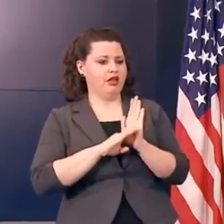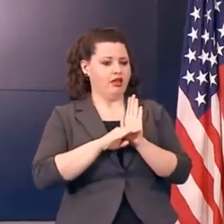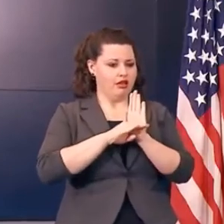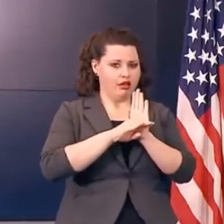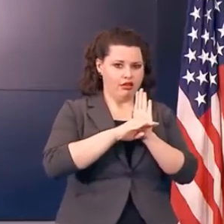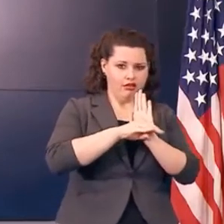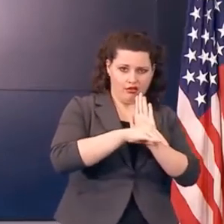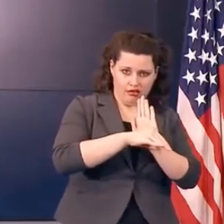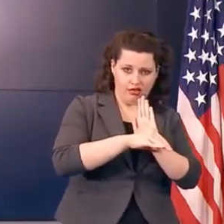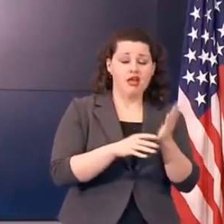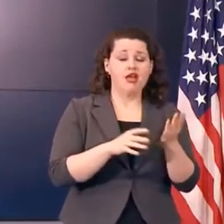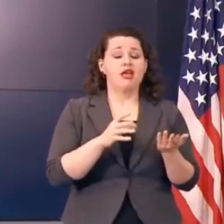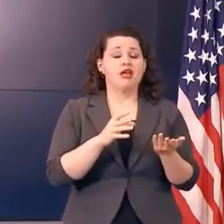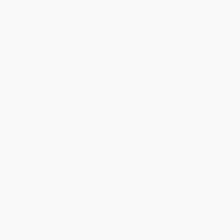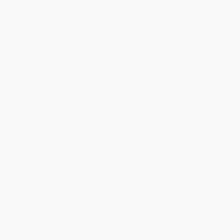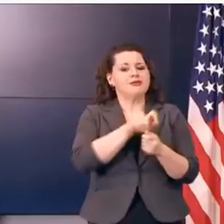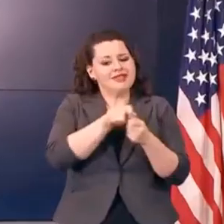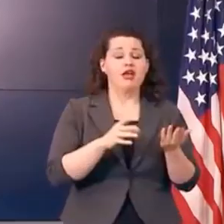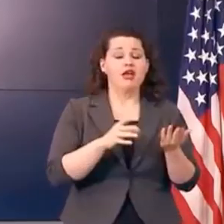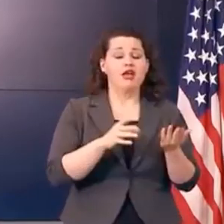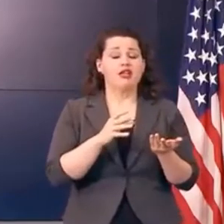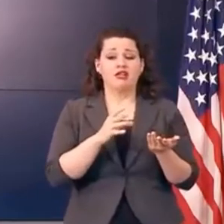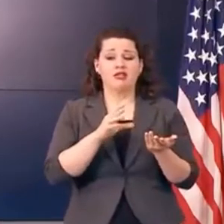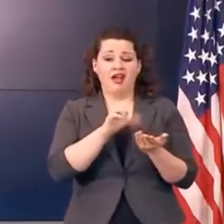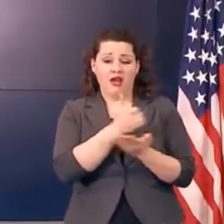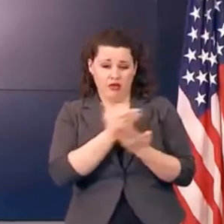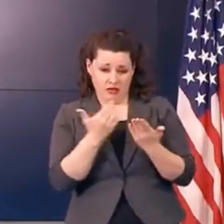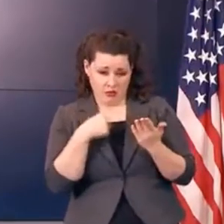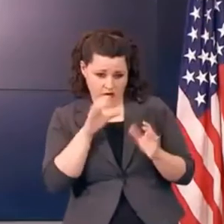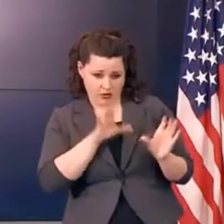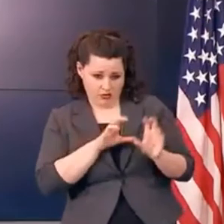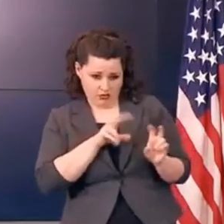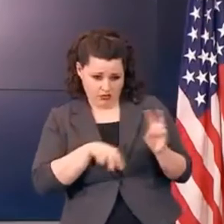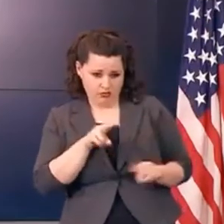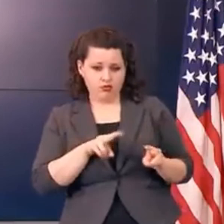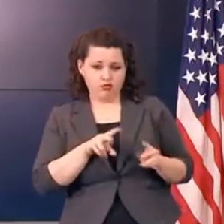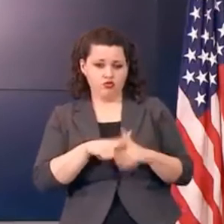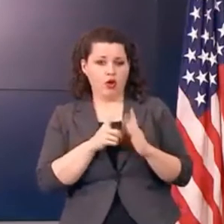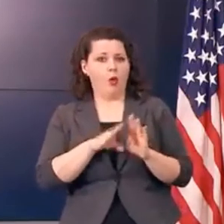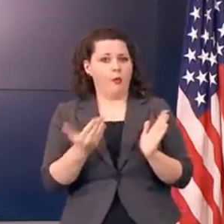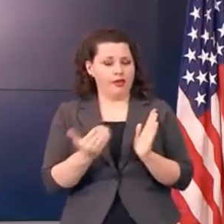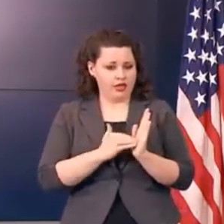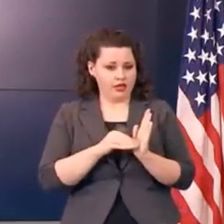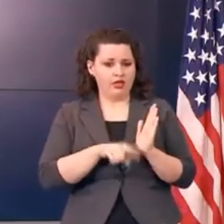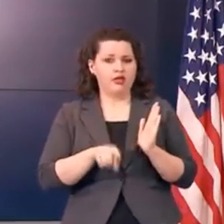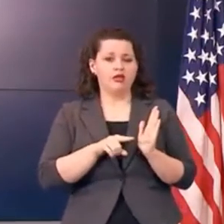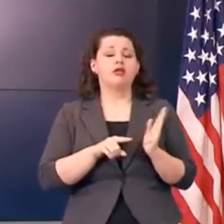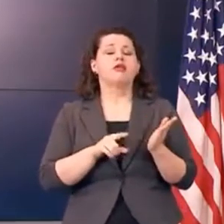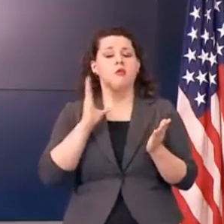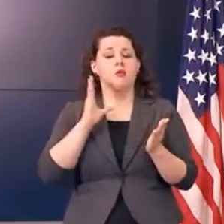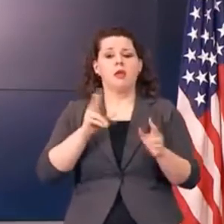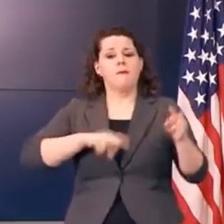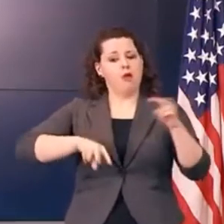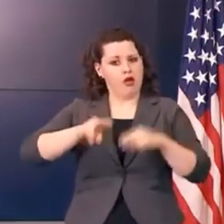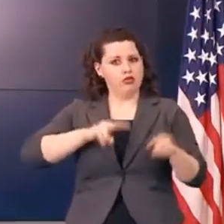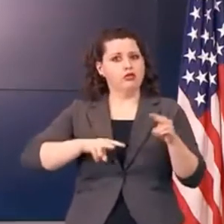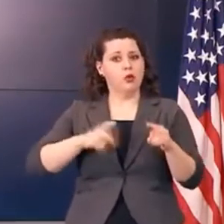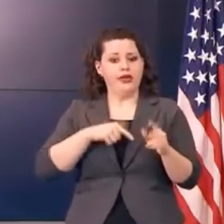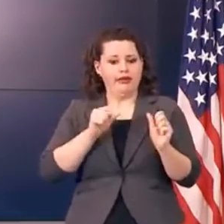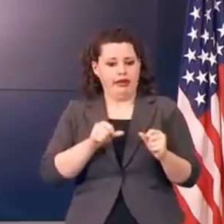some of the other things that we're looking at to start to open them up. We'll monitor it, which we